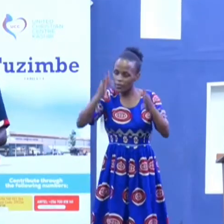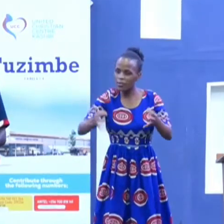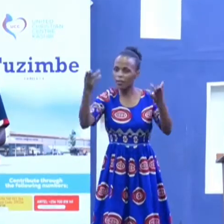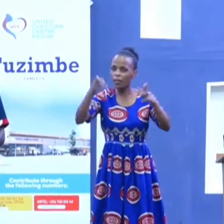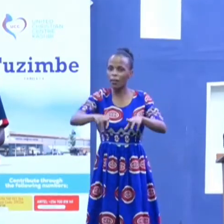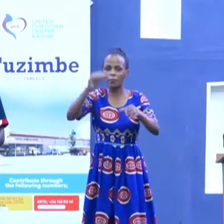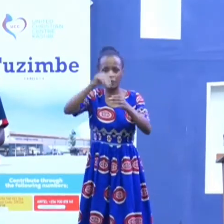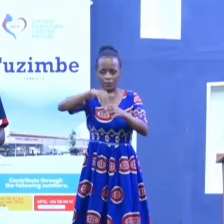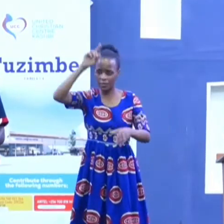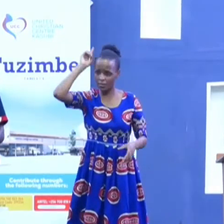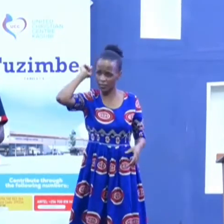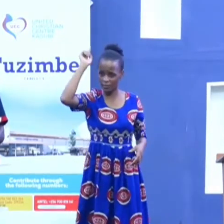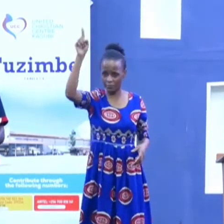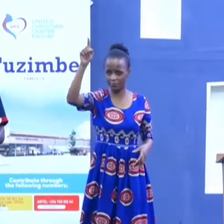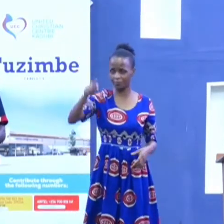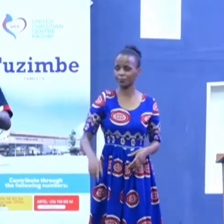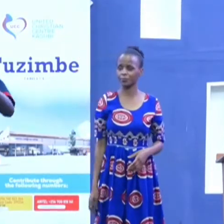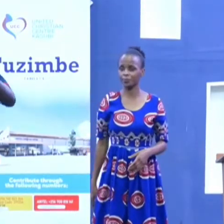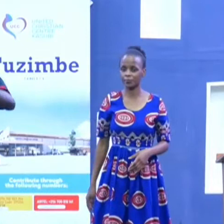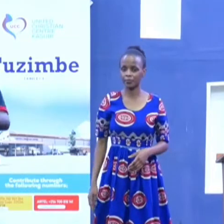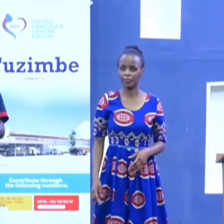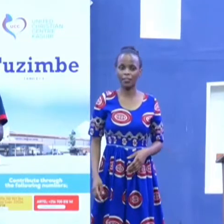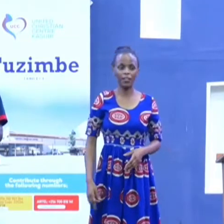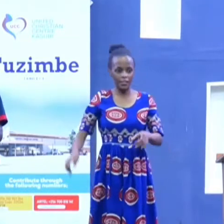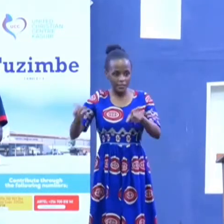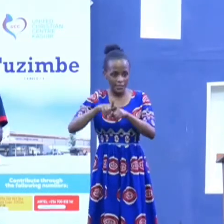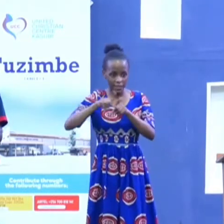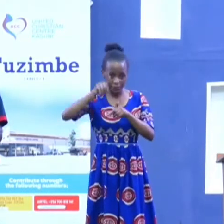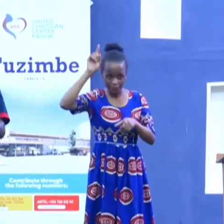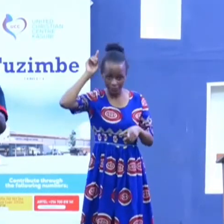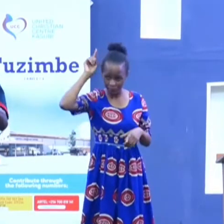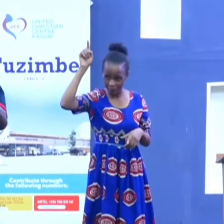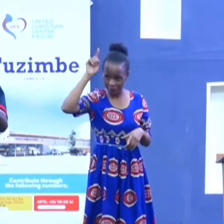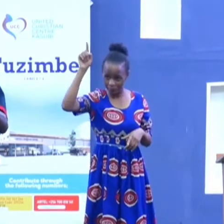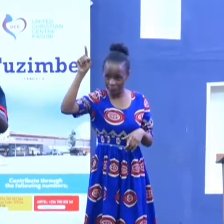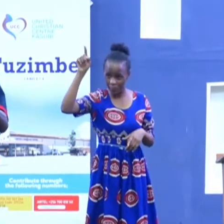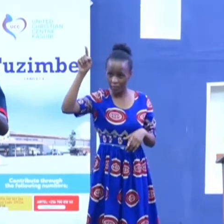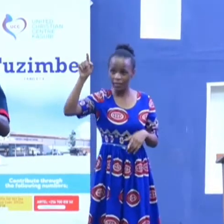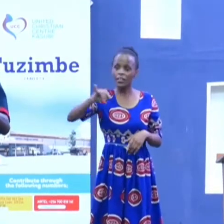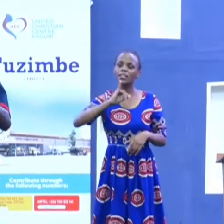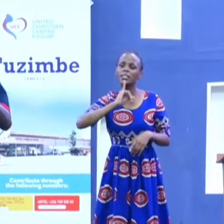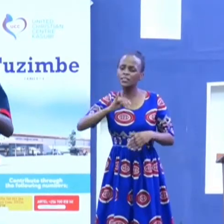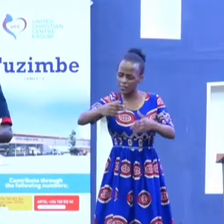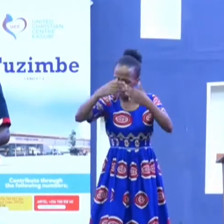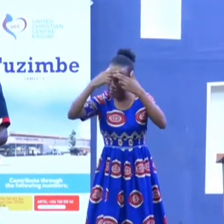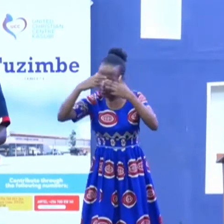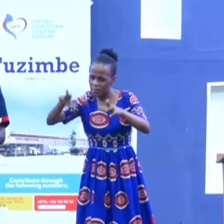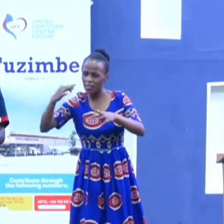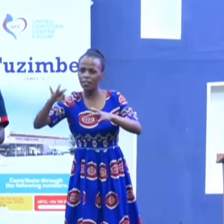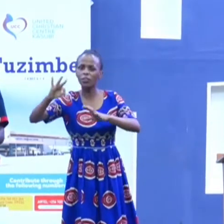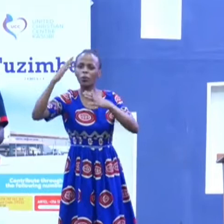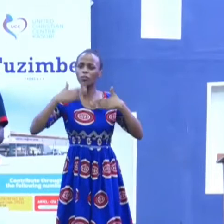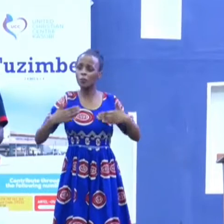And in him all things consist. And he is